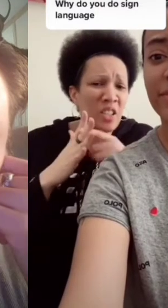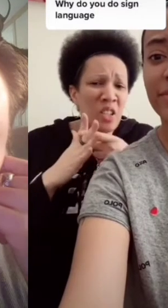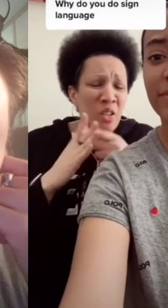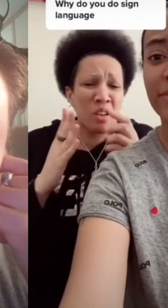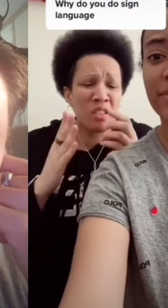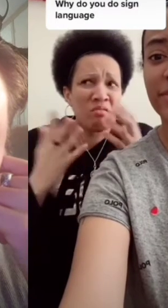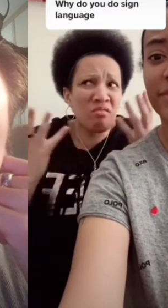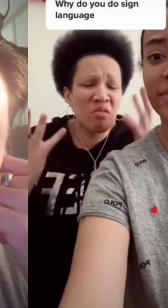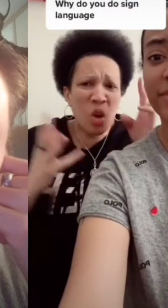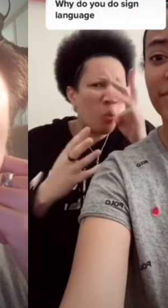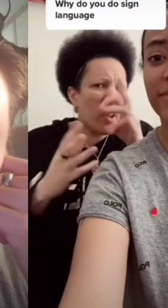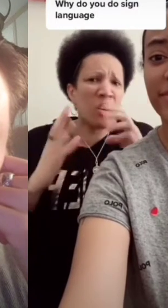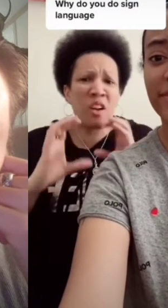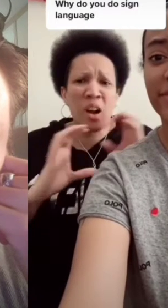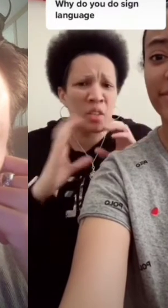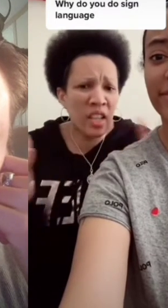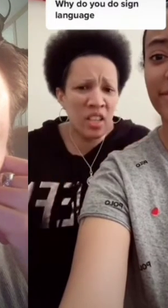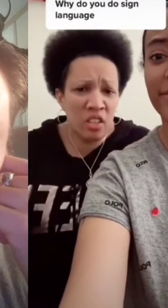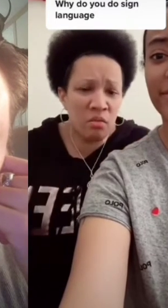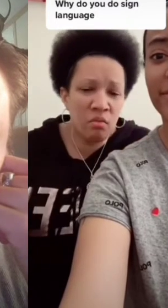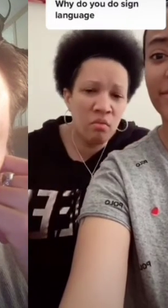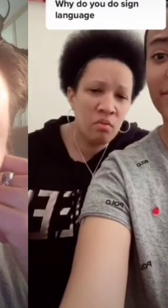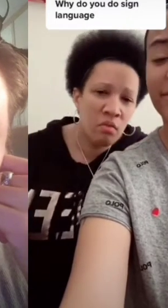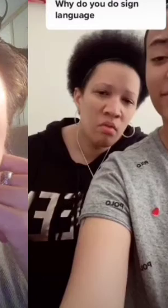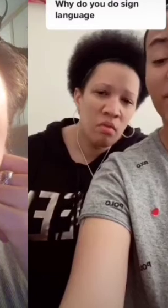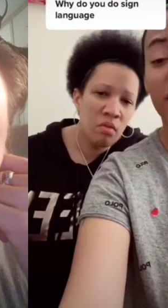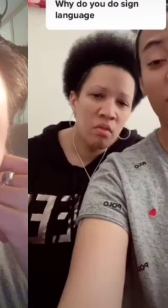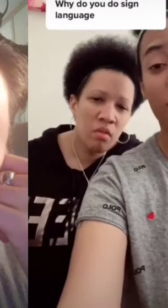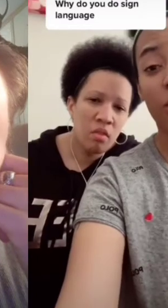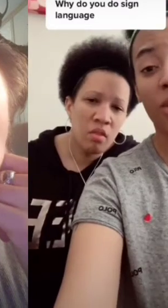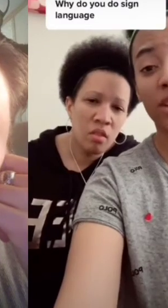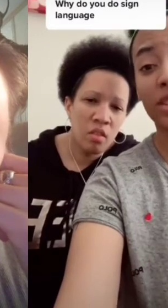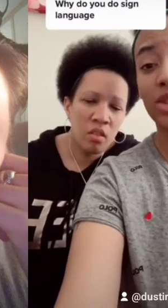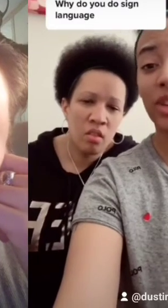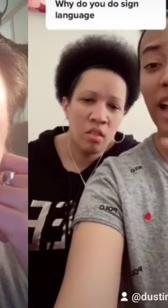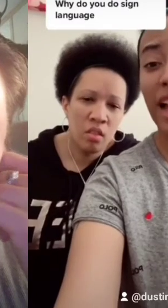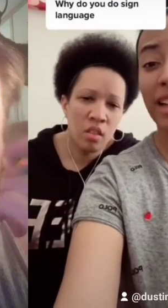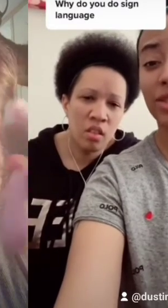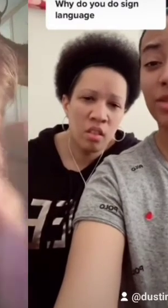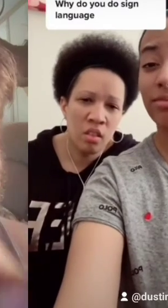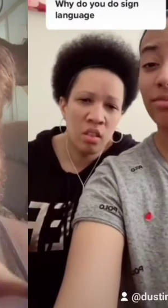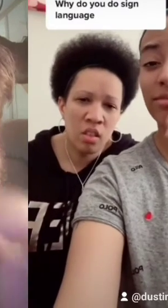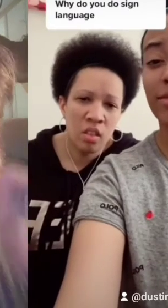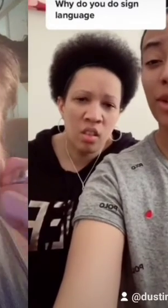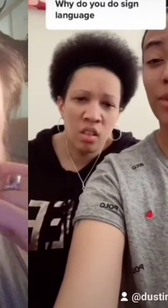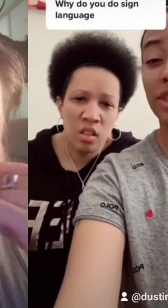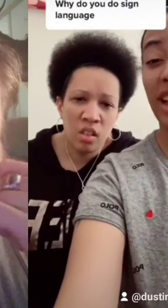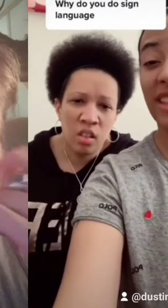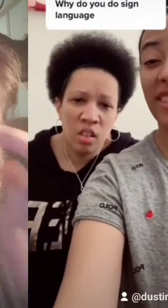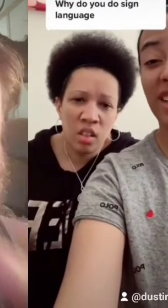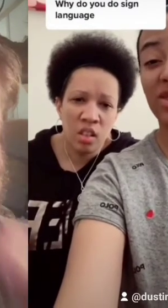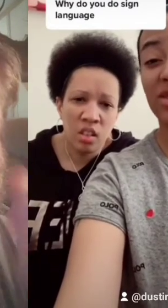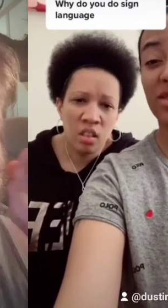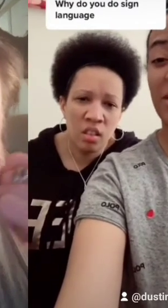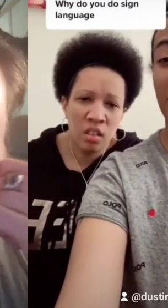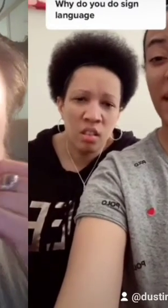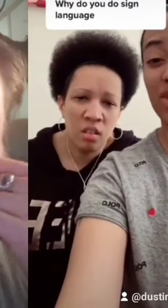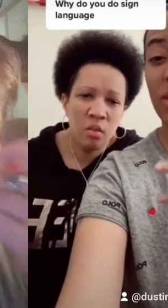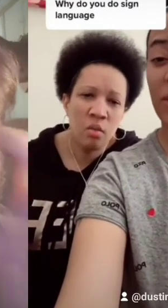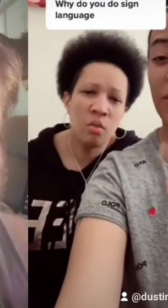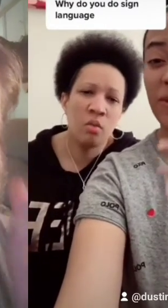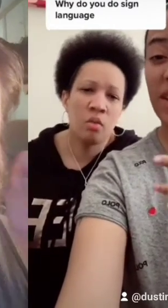to start a weird conversation? That right there pisses me off. They should know she's